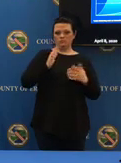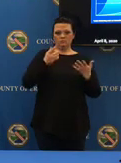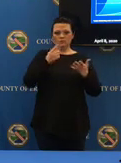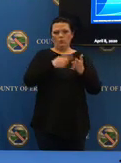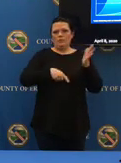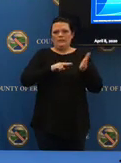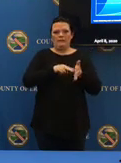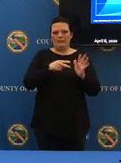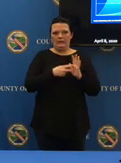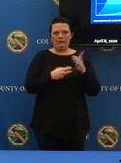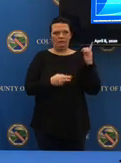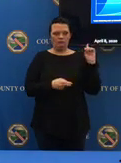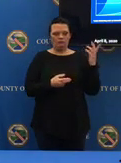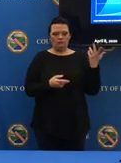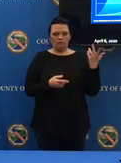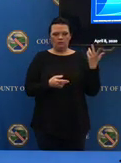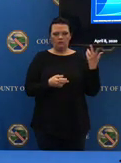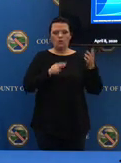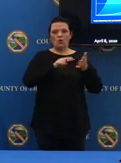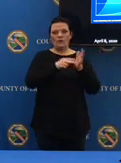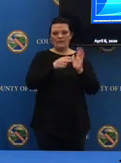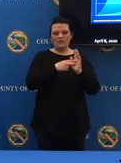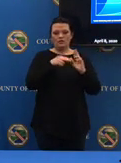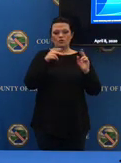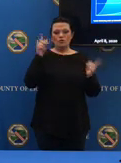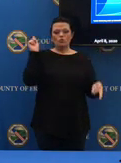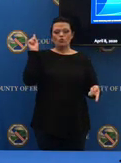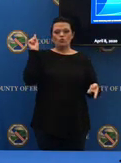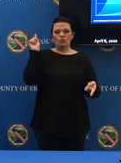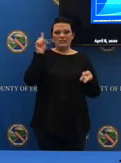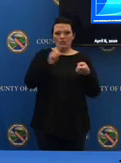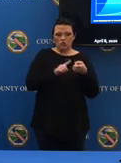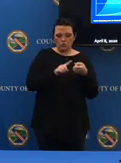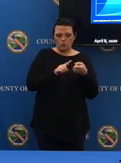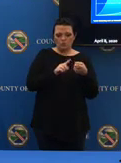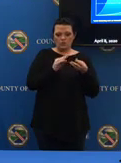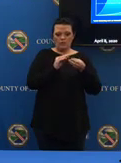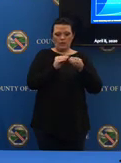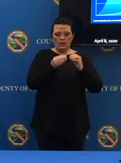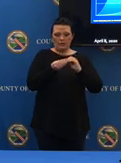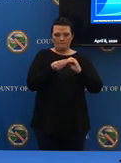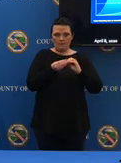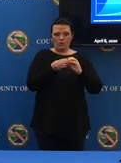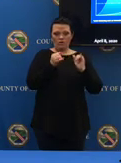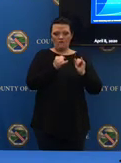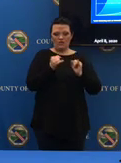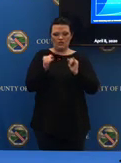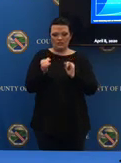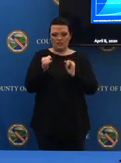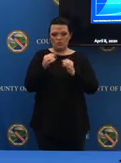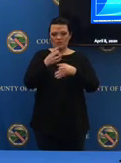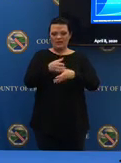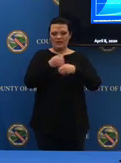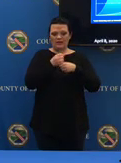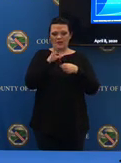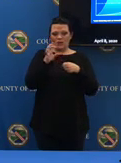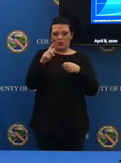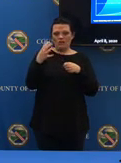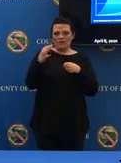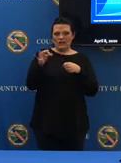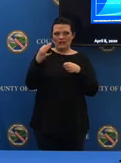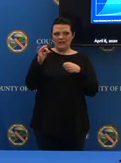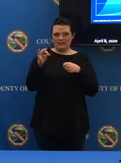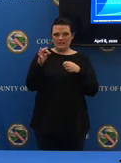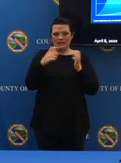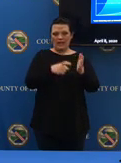curve means. Flattening the curve means reducing the number of individuals who catch COVID-19 and require hospitalization at the